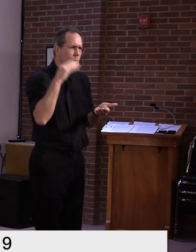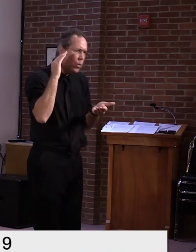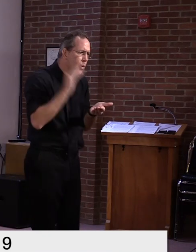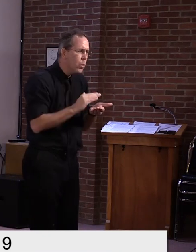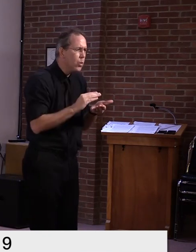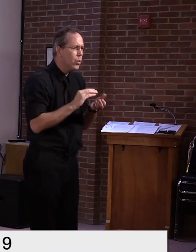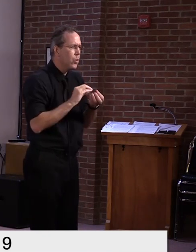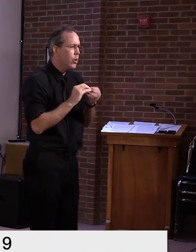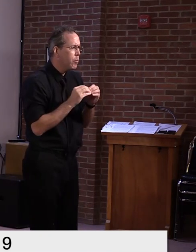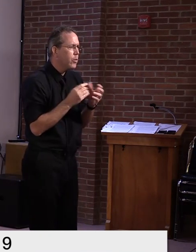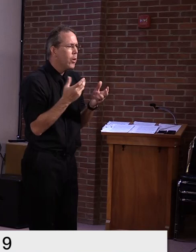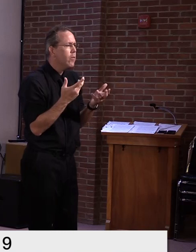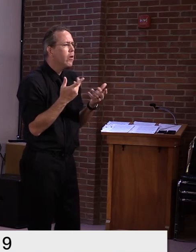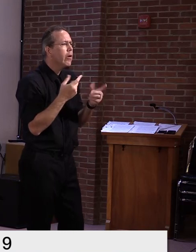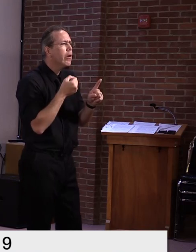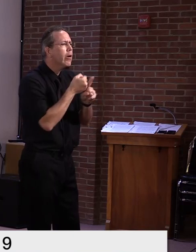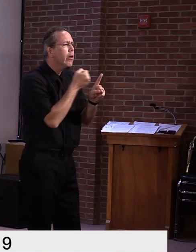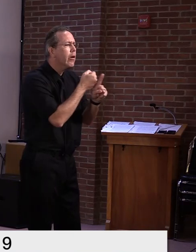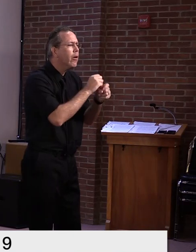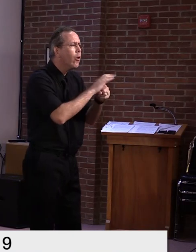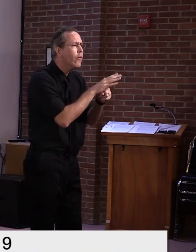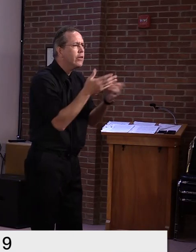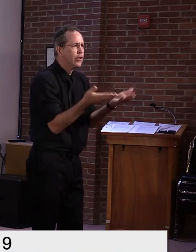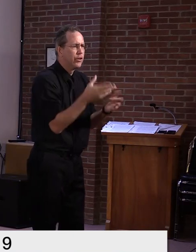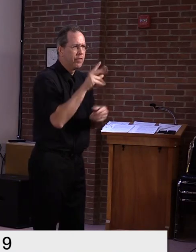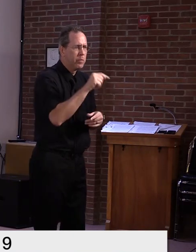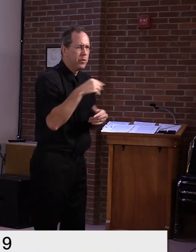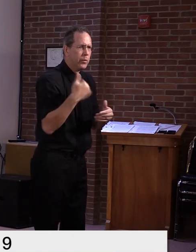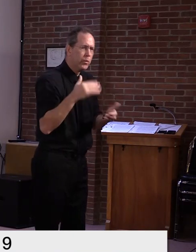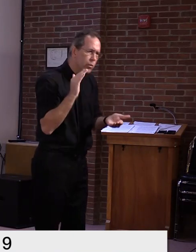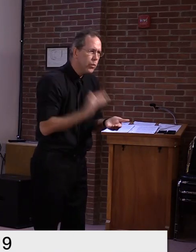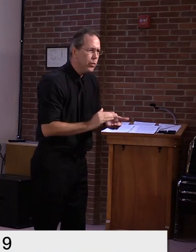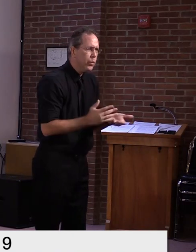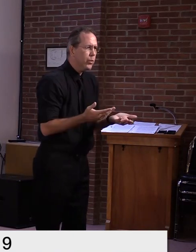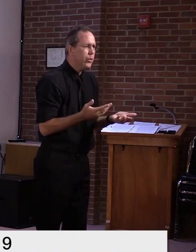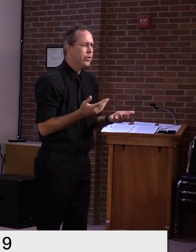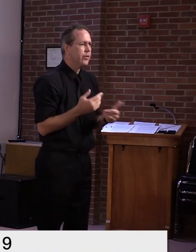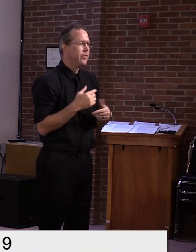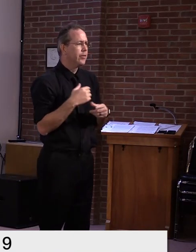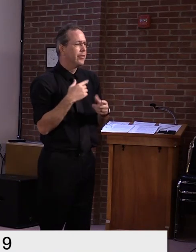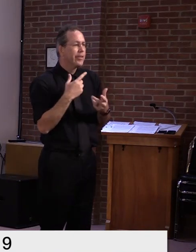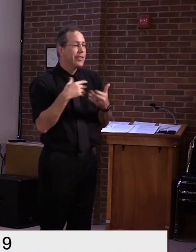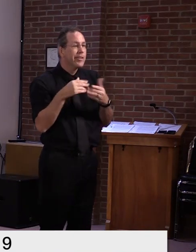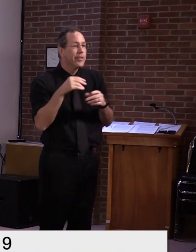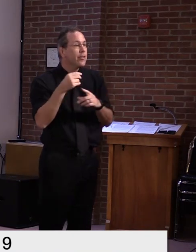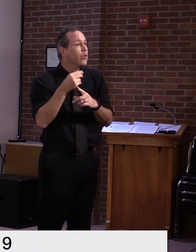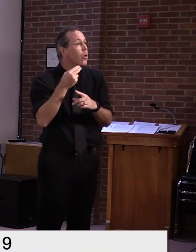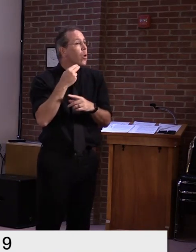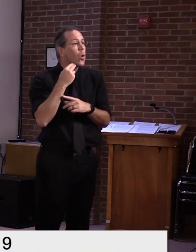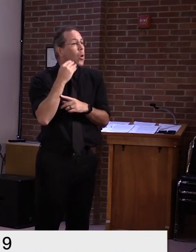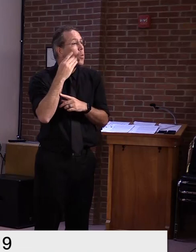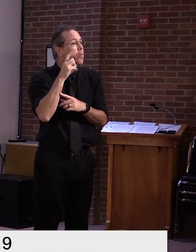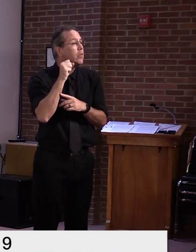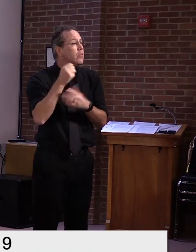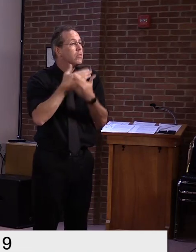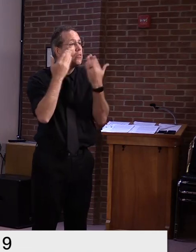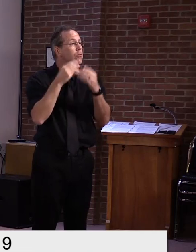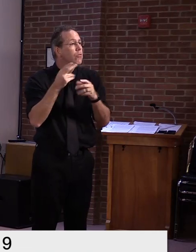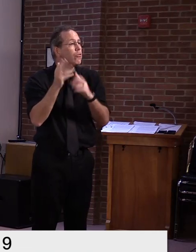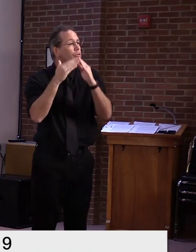case count, COVID-19 case count, within the homeless population. This is something for Vermont to be proud